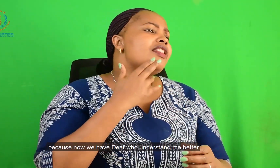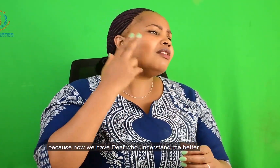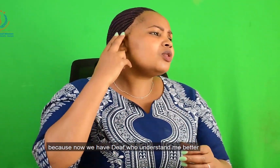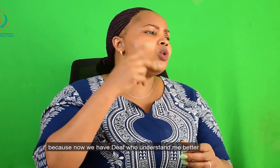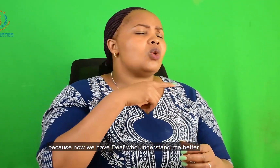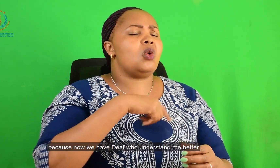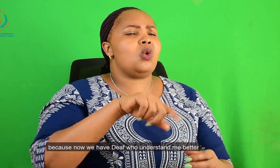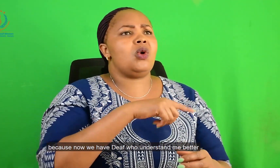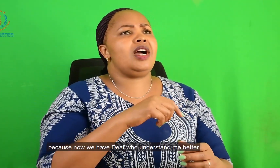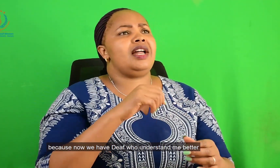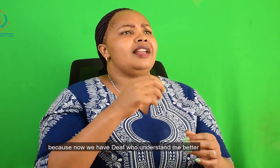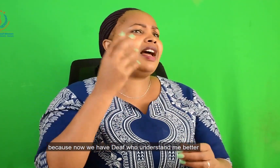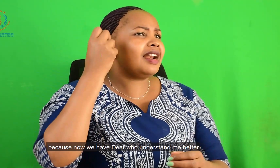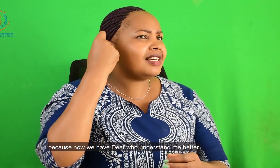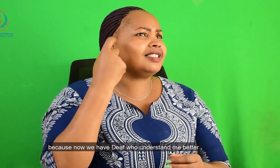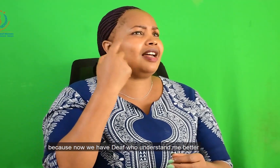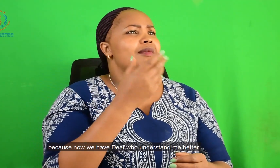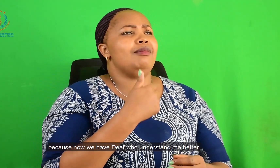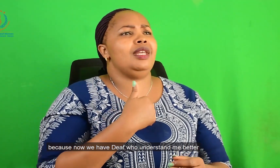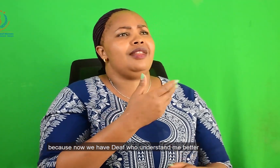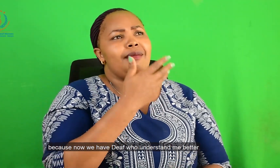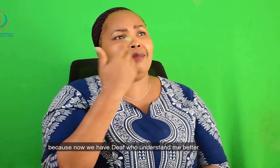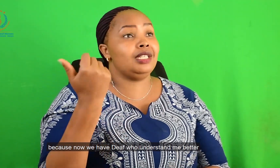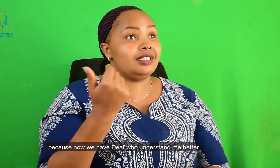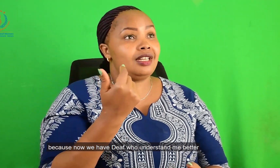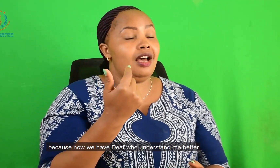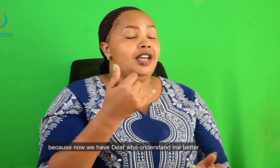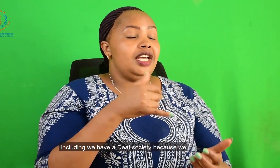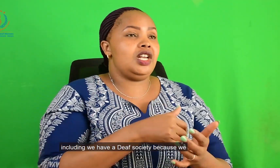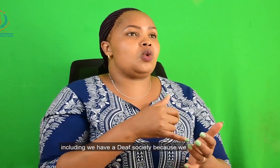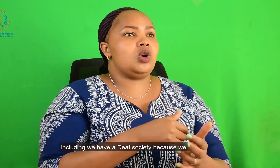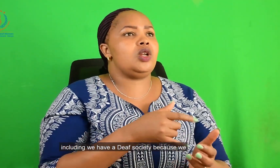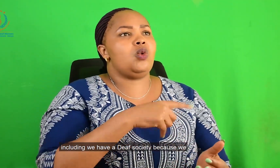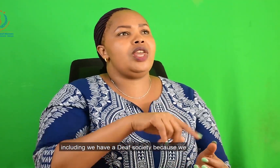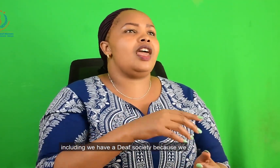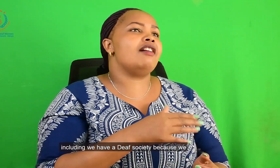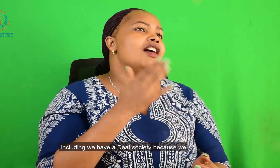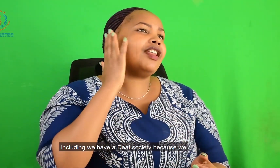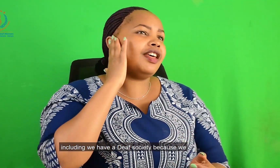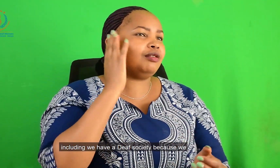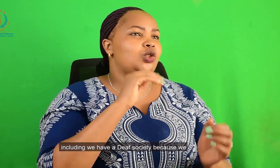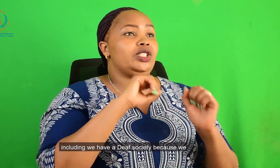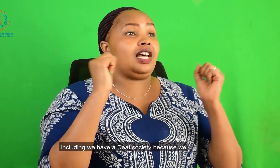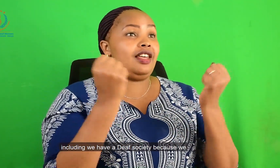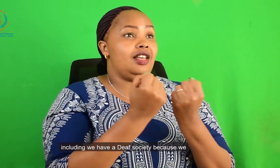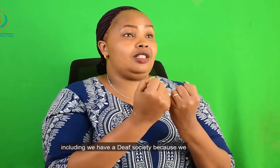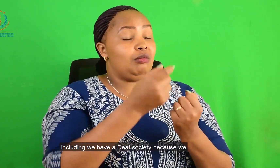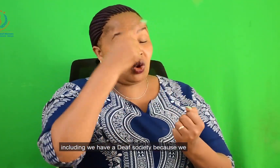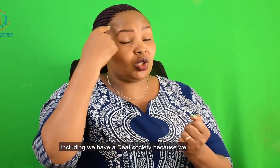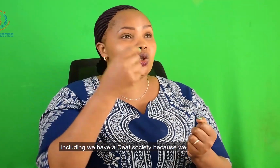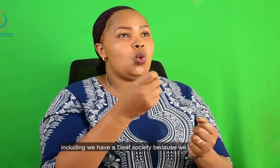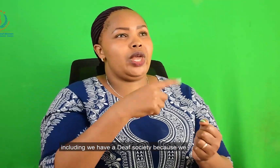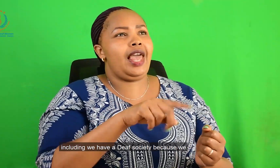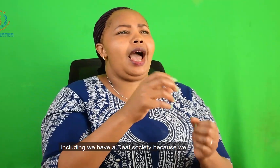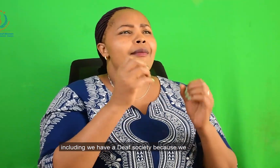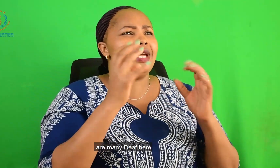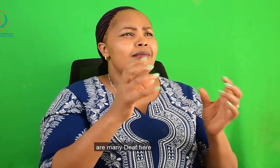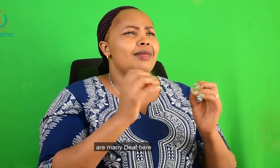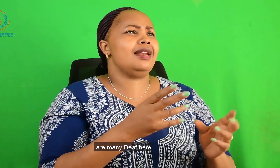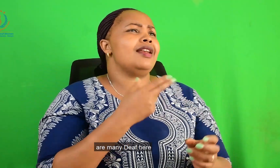have deaf who understand me better, including having a deaf society, because we are many deaf